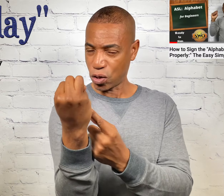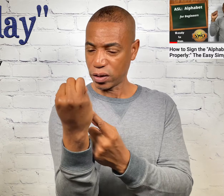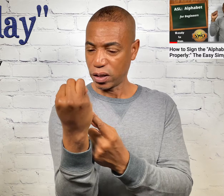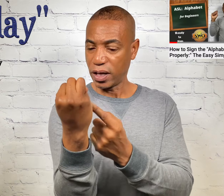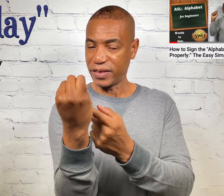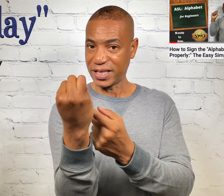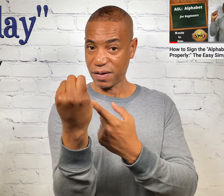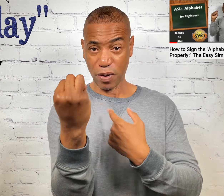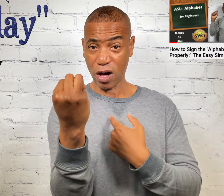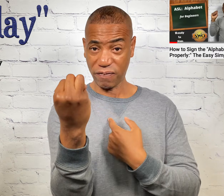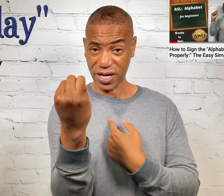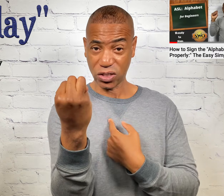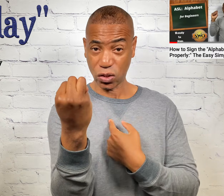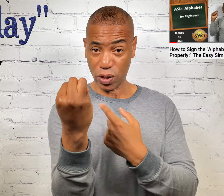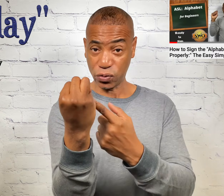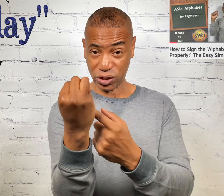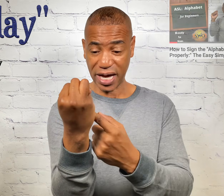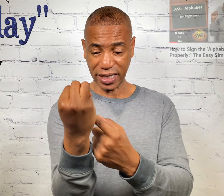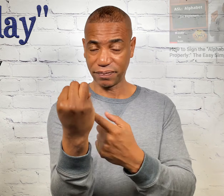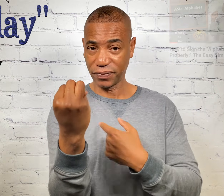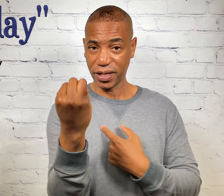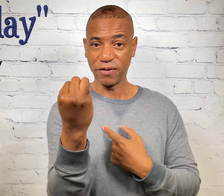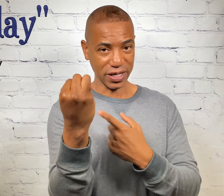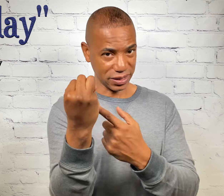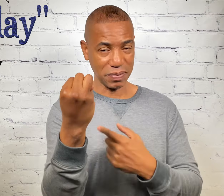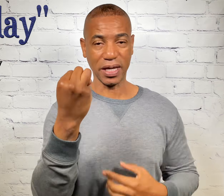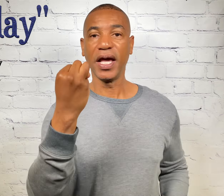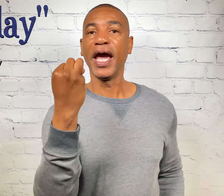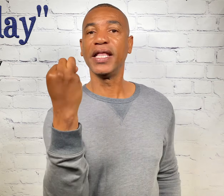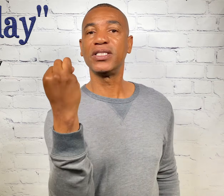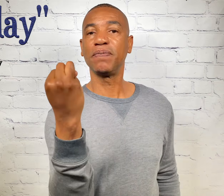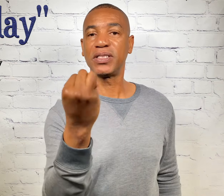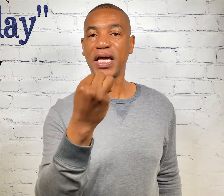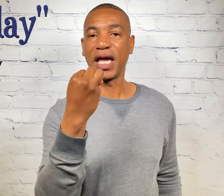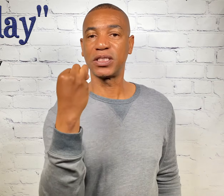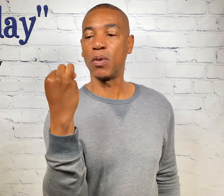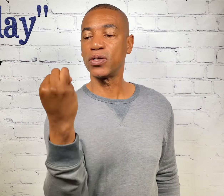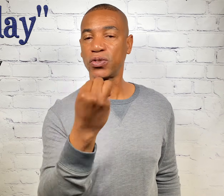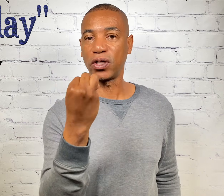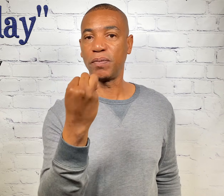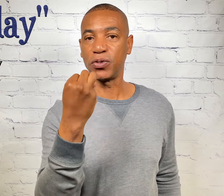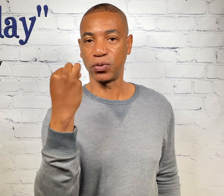sure that the palm faces the one who's signing. Faces me, and then simply take a small circular motion with